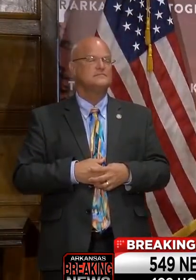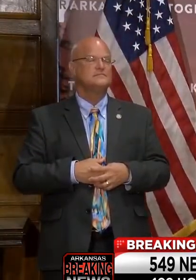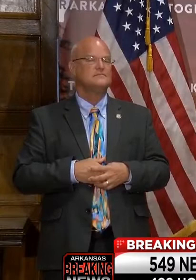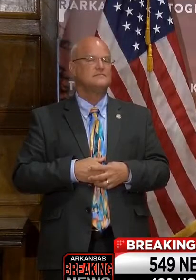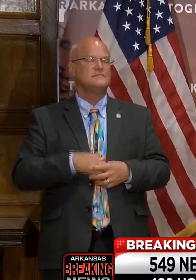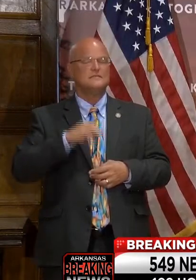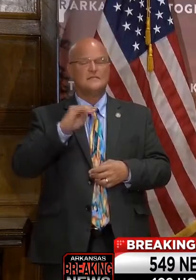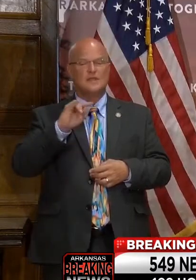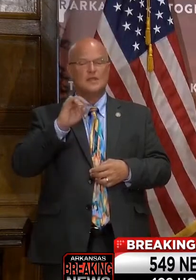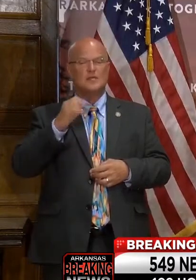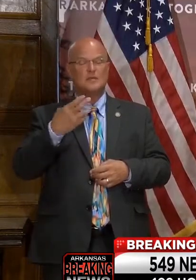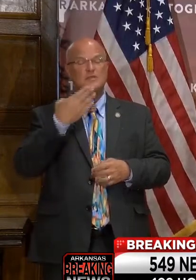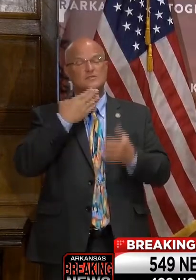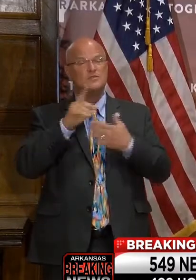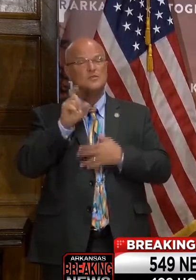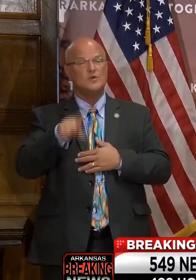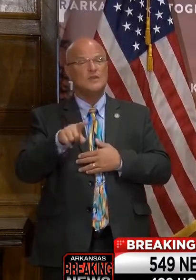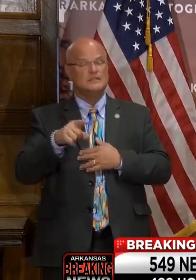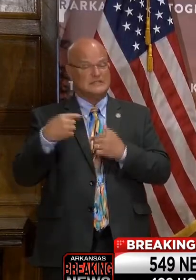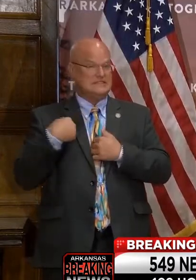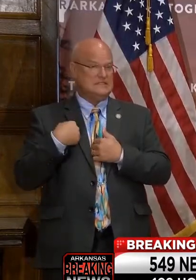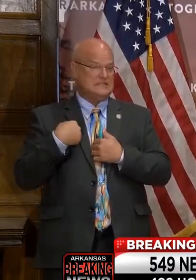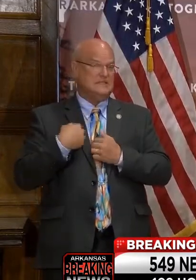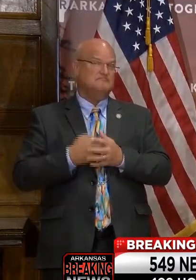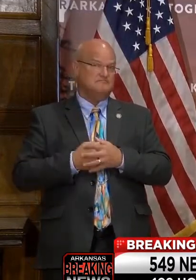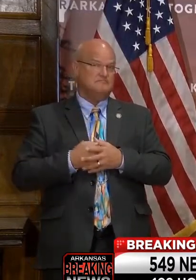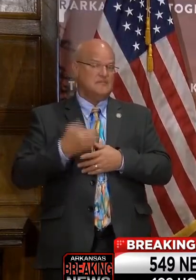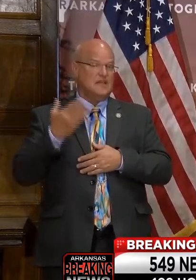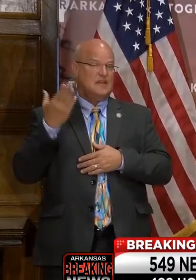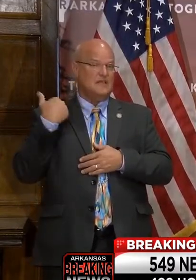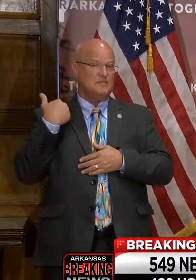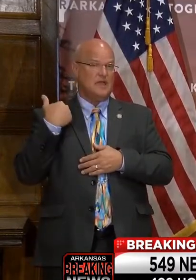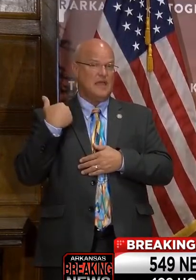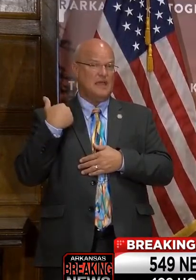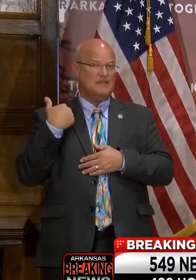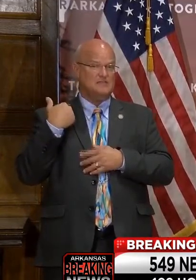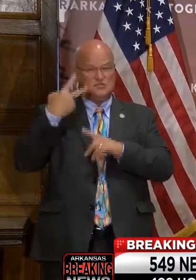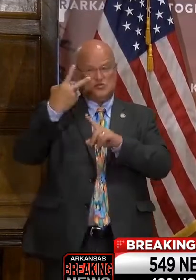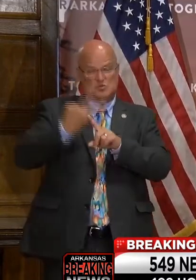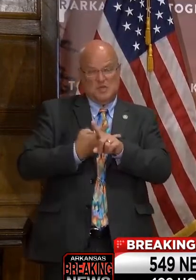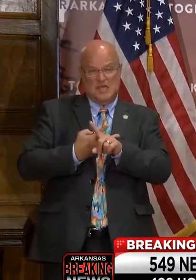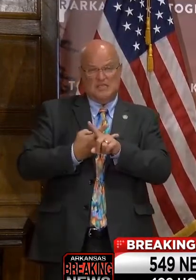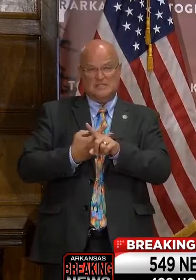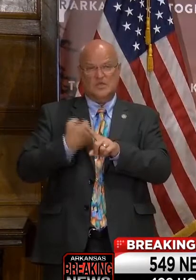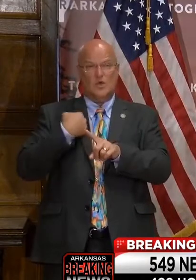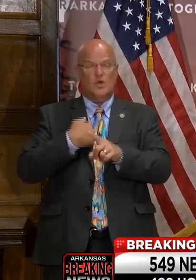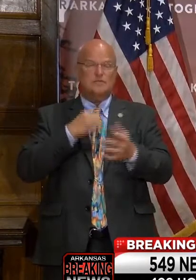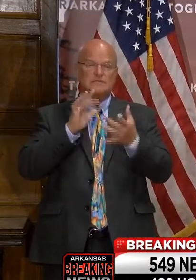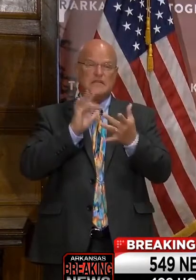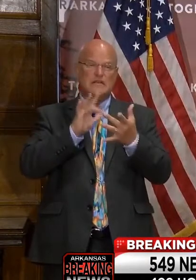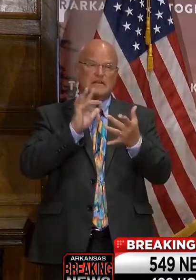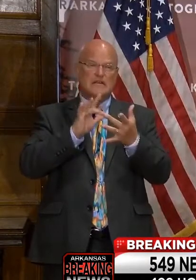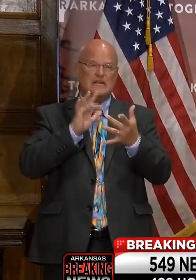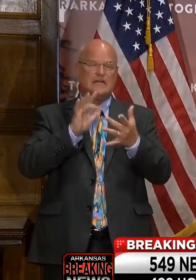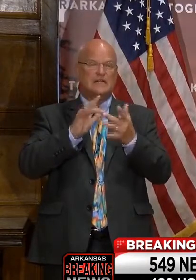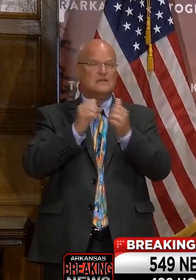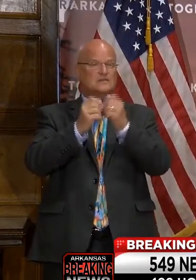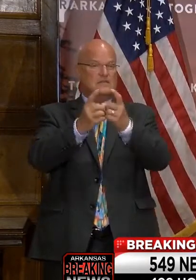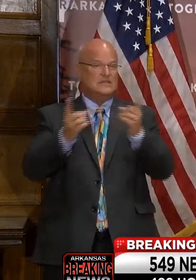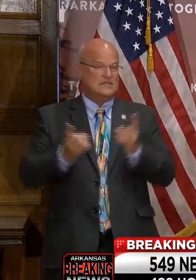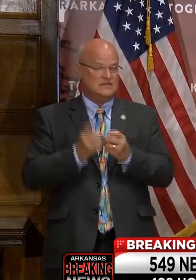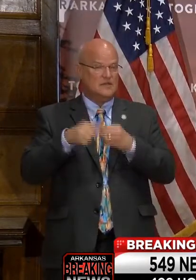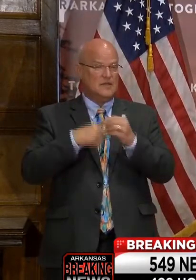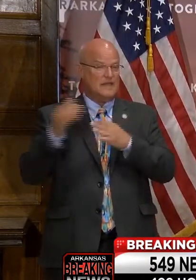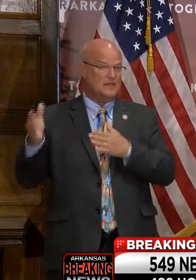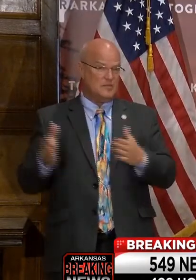Mitch, that's a good question. And since, for the last 2+ months, we've been in regular contact with the districts on